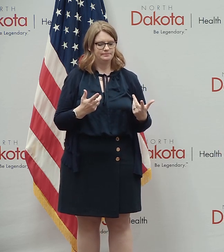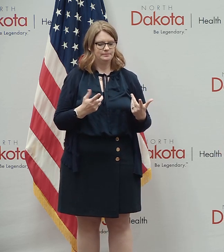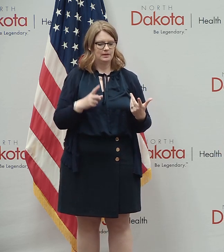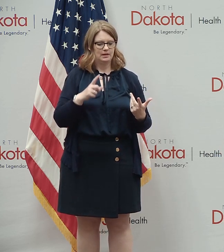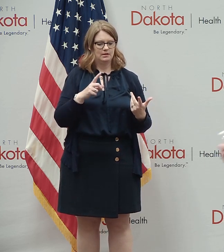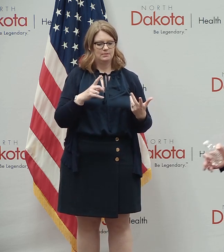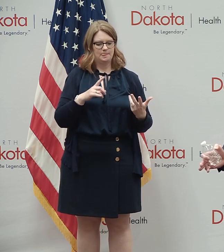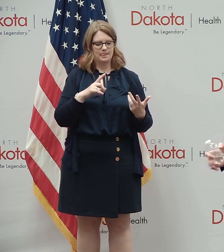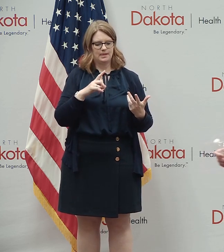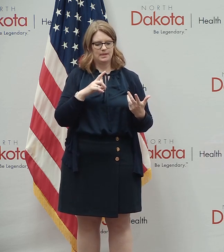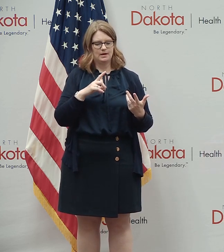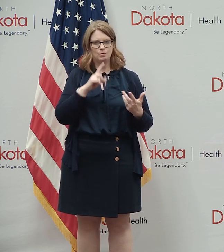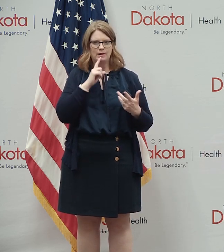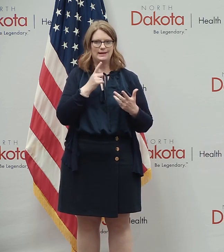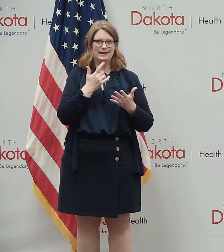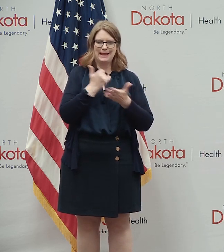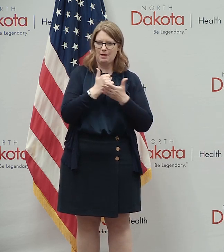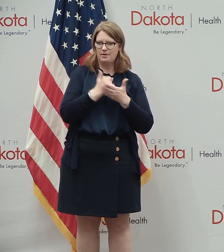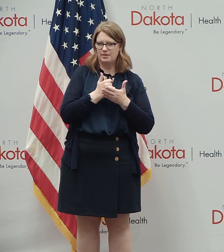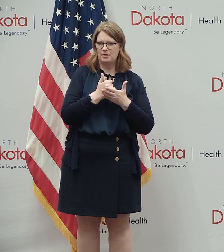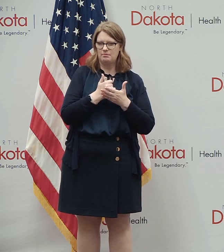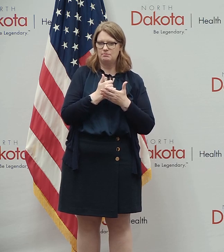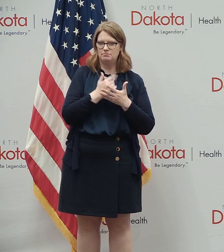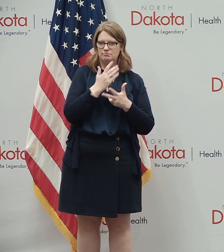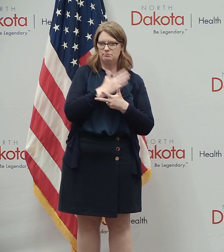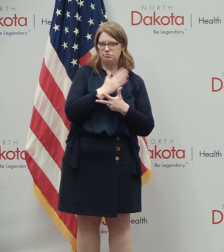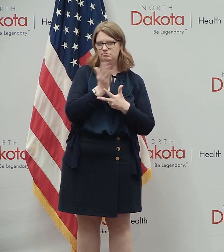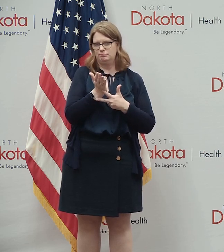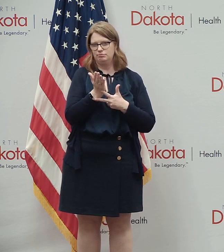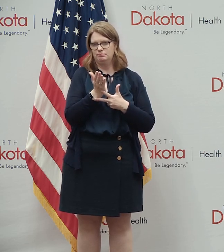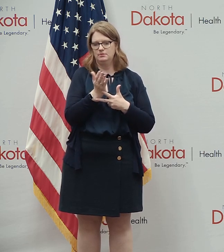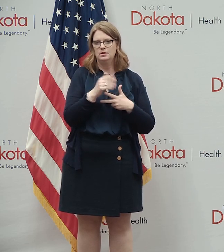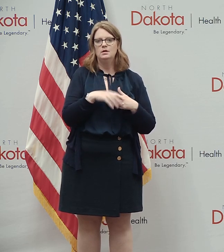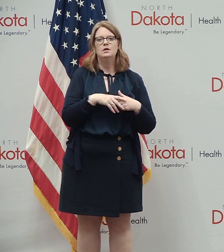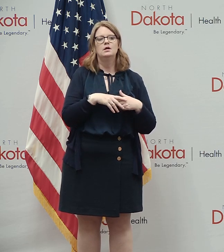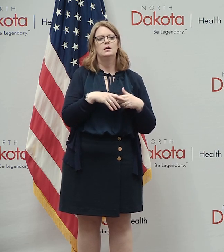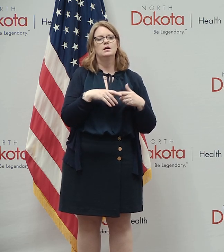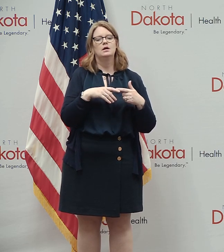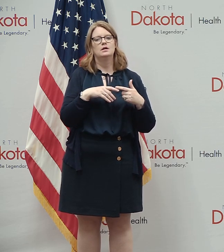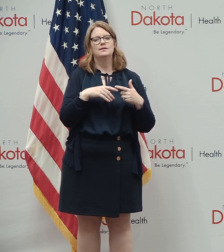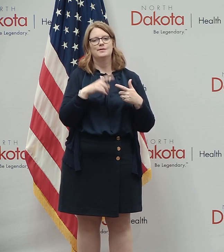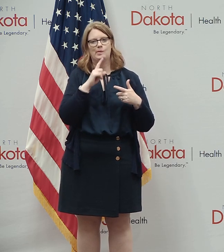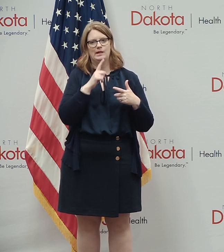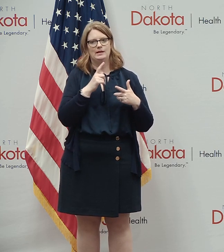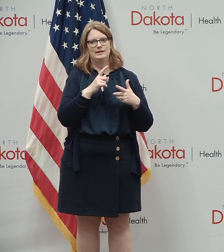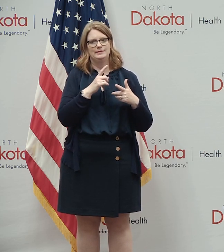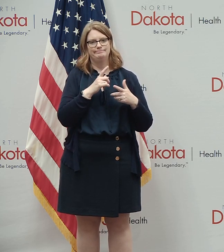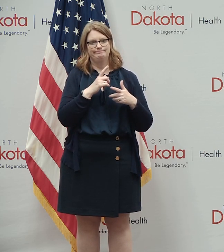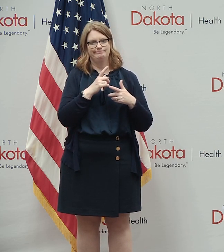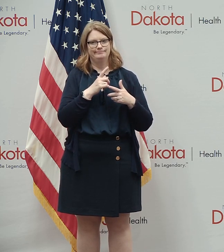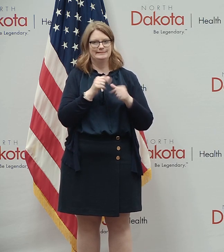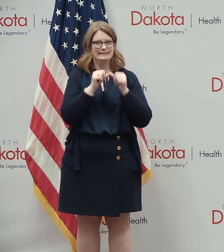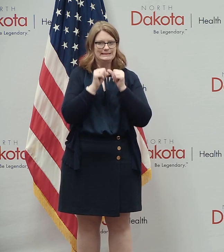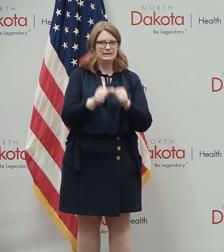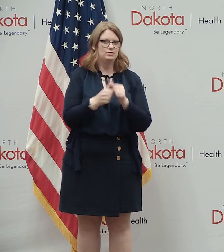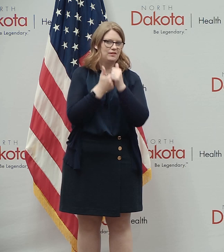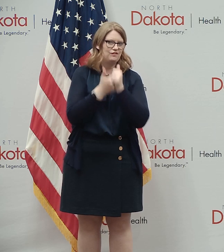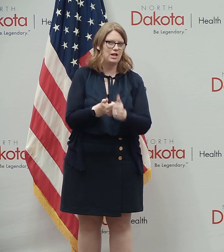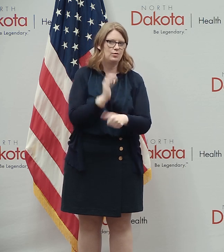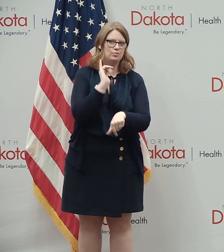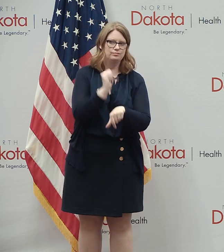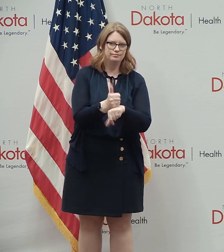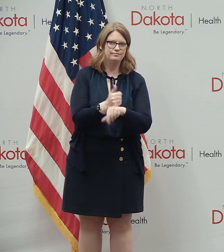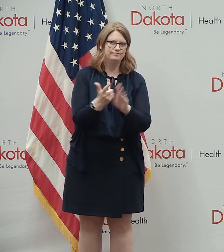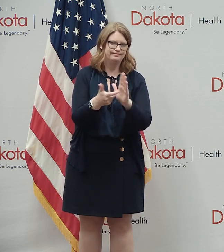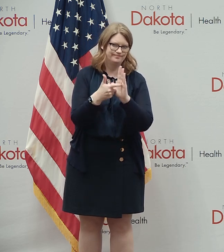them get through the two gates, but do that while we're still holding fast to the criteria that we've placed, because we know